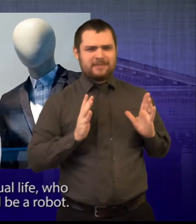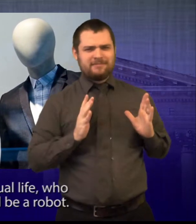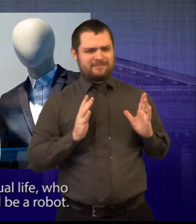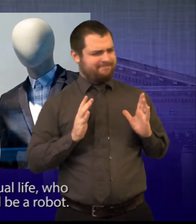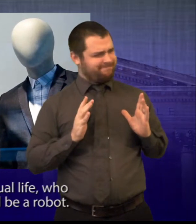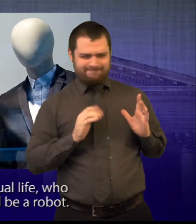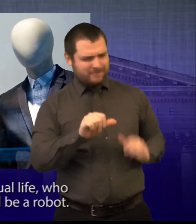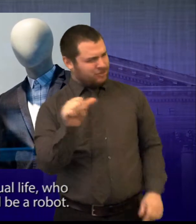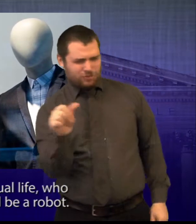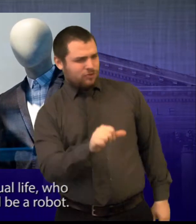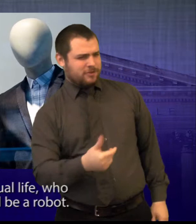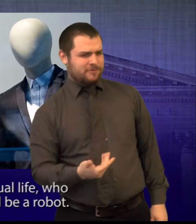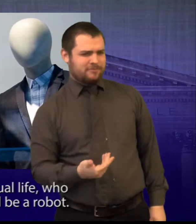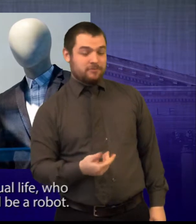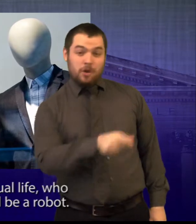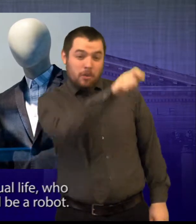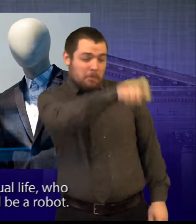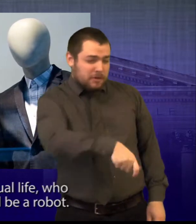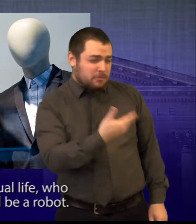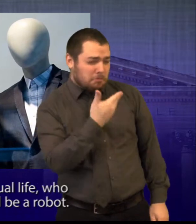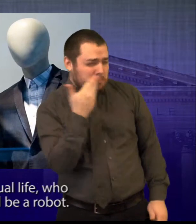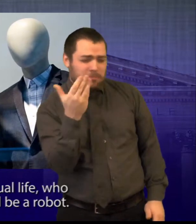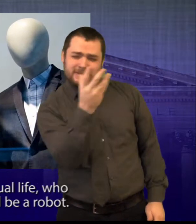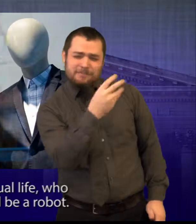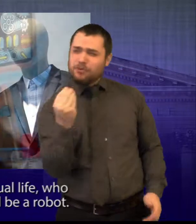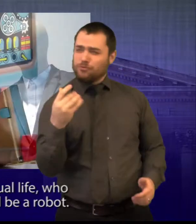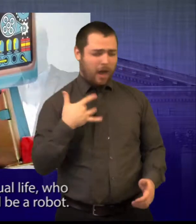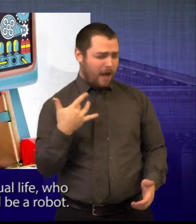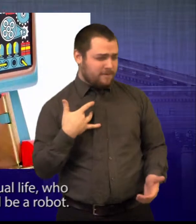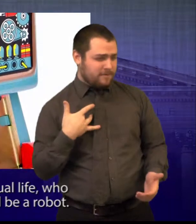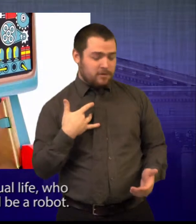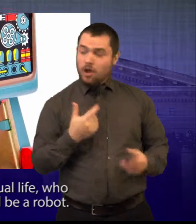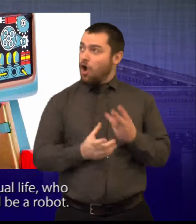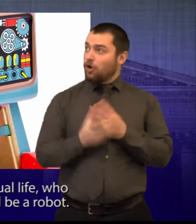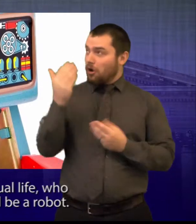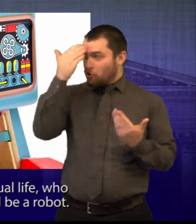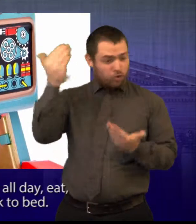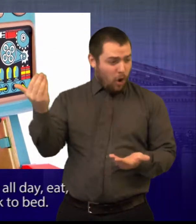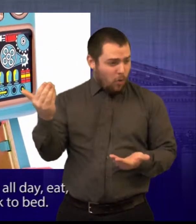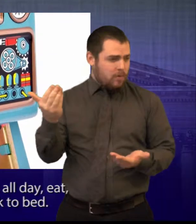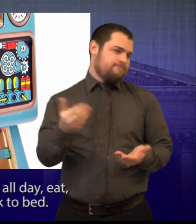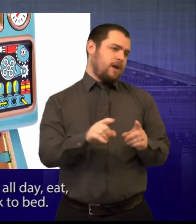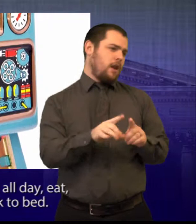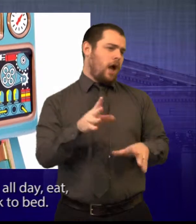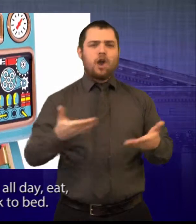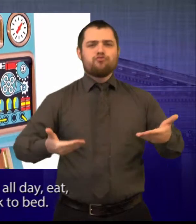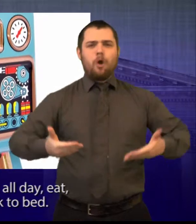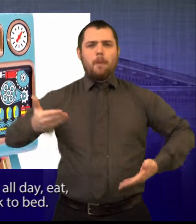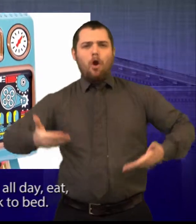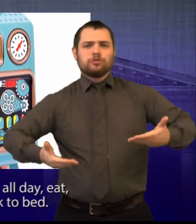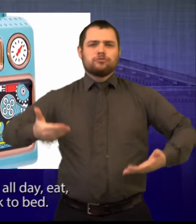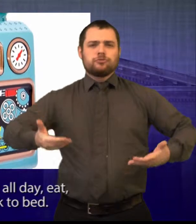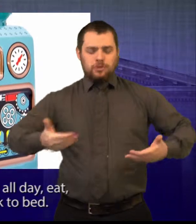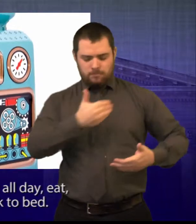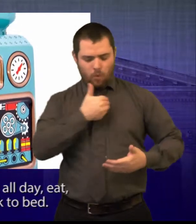man or woman without spiritual life, who does not know God, may as well be a robot. We get up in the